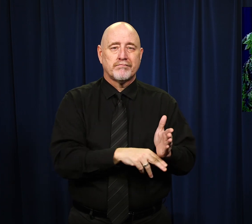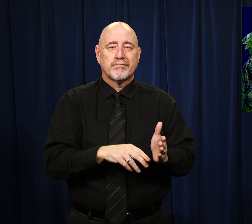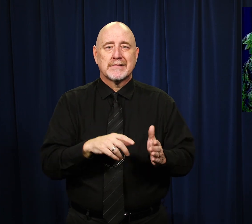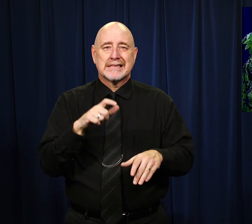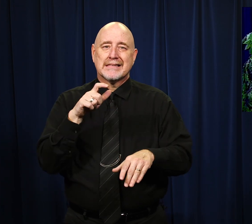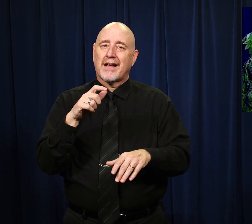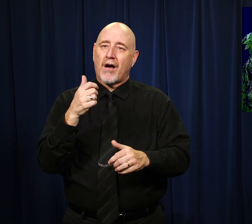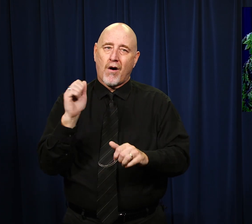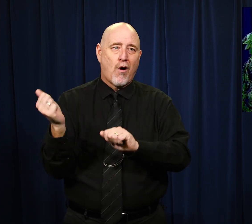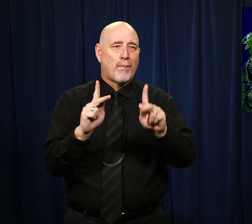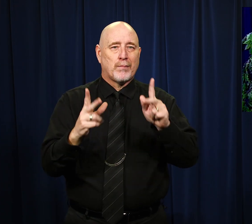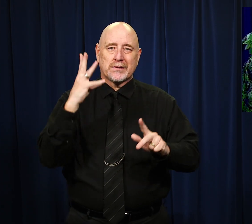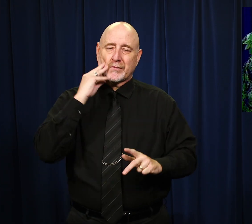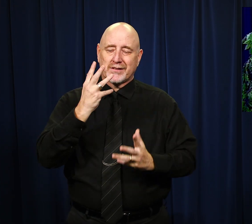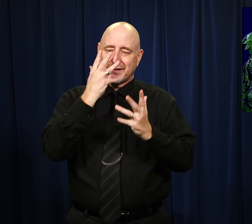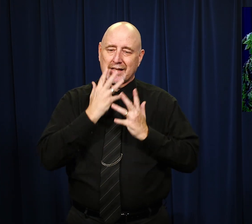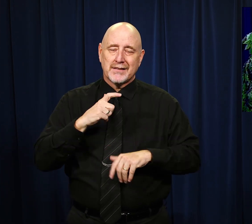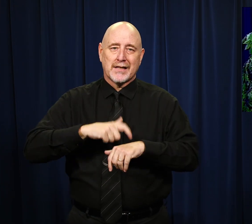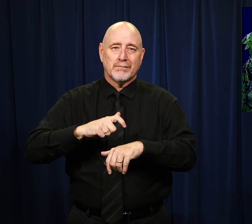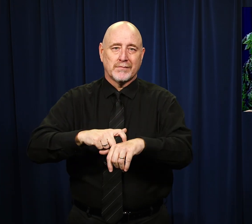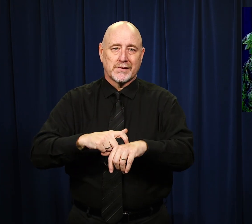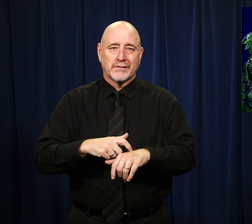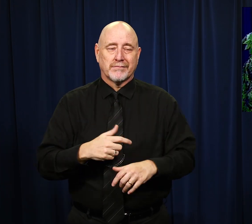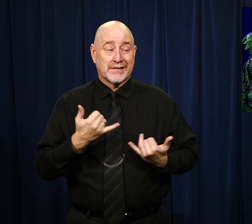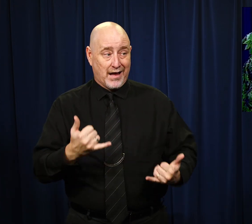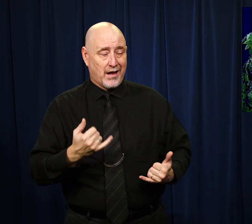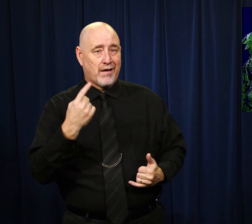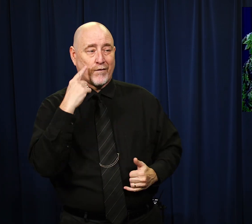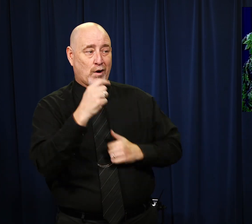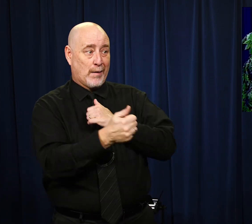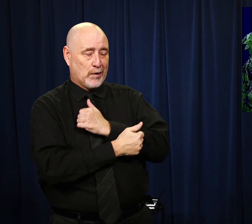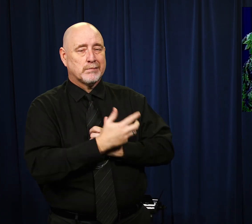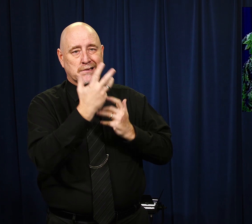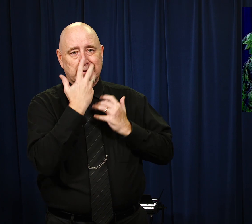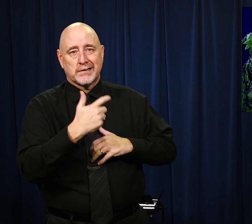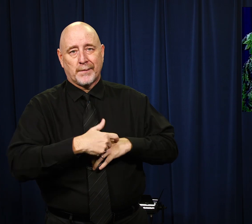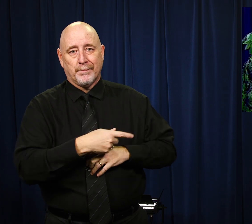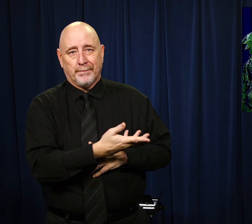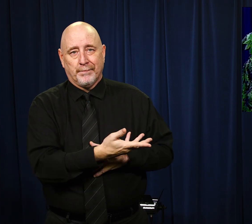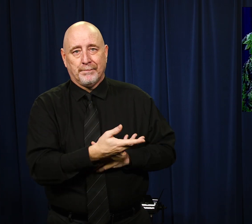come in every life, don't they? Sad time now here for Abraham.